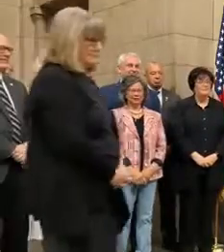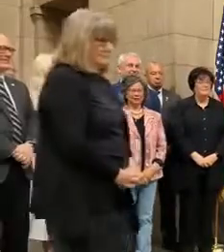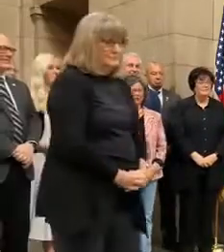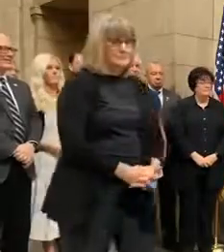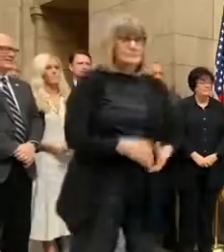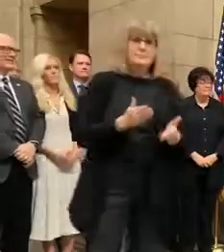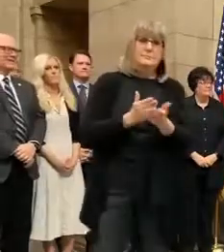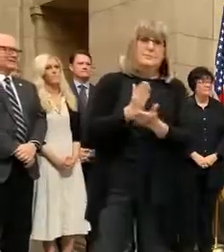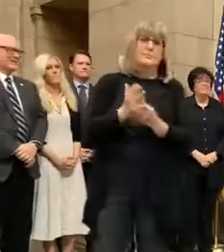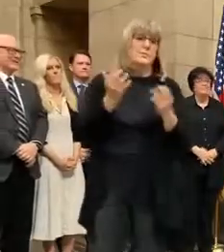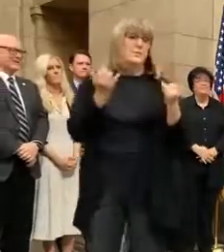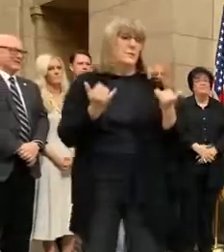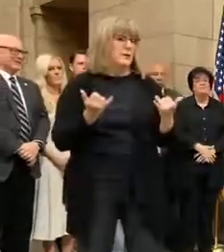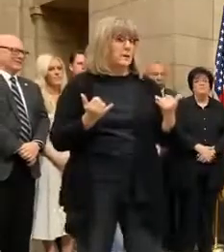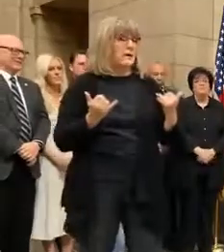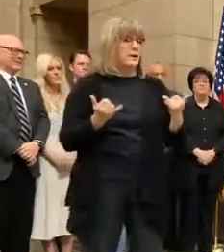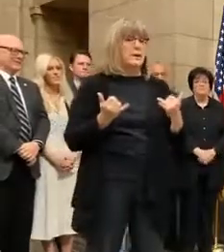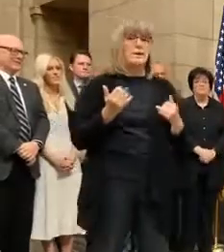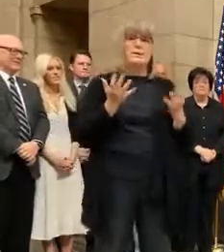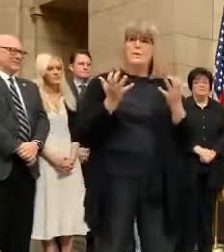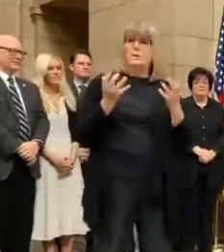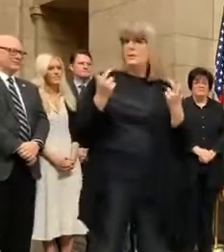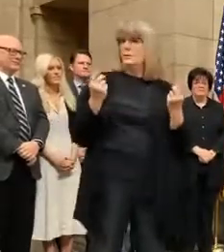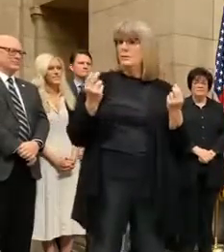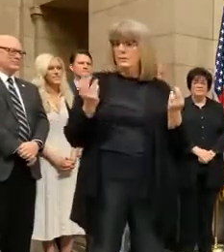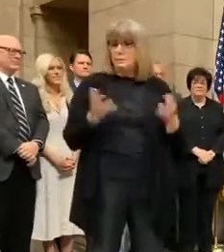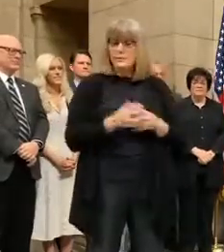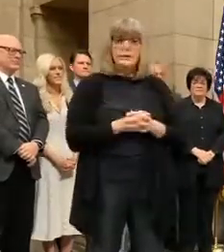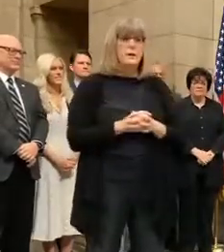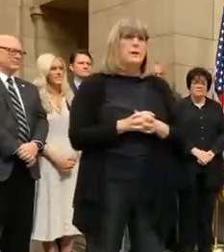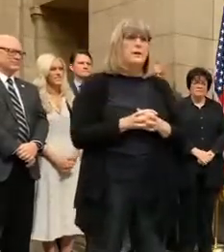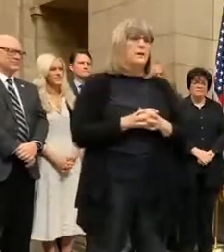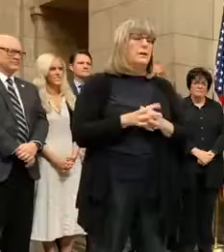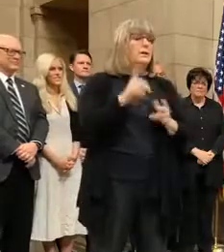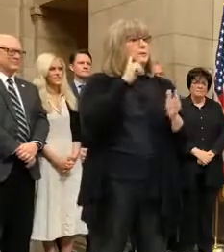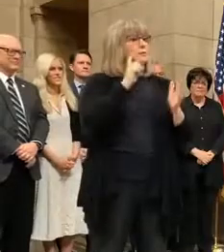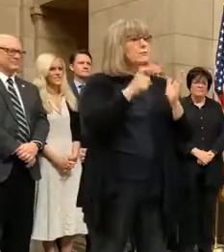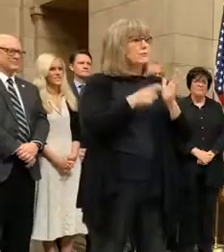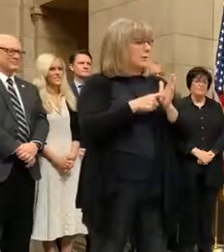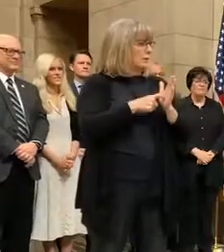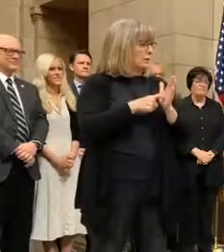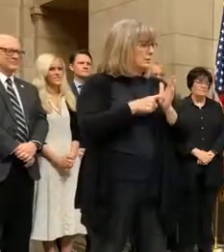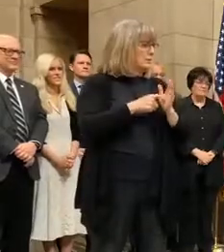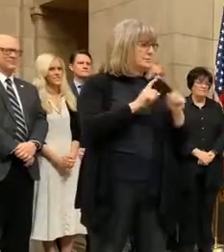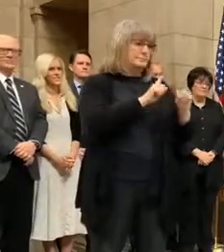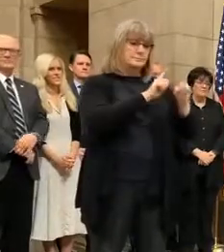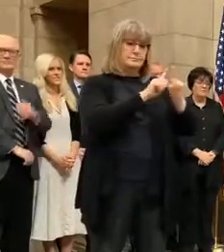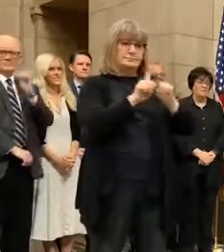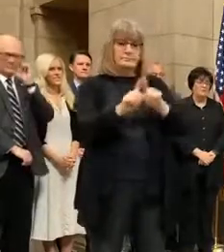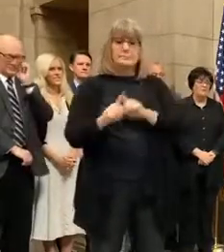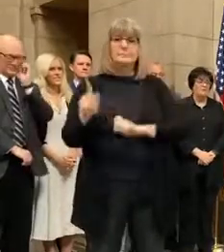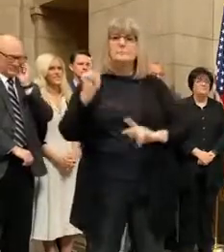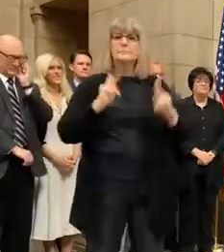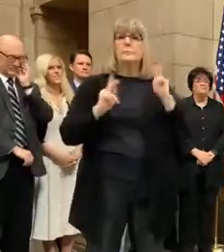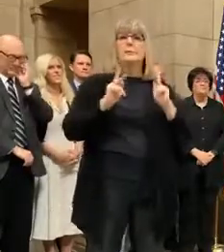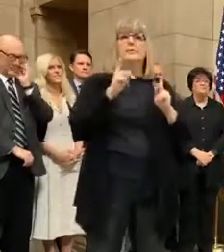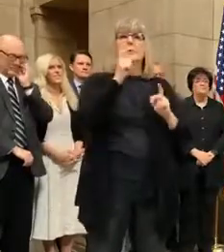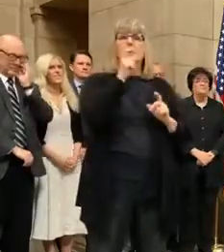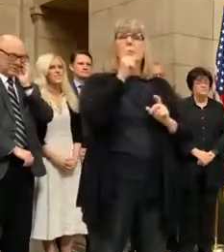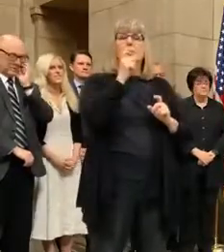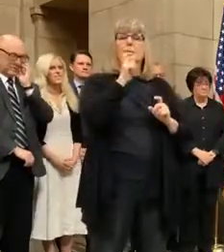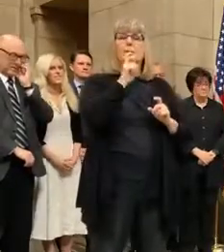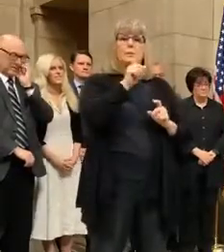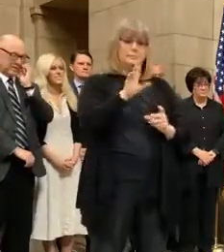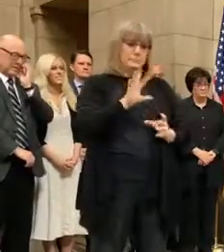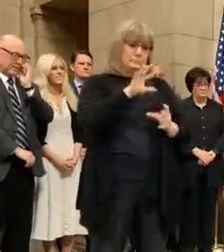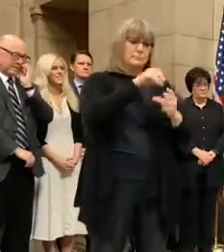And now, what I'd like to do is recognize a number of the people who were instrumental in